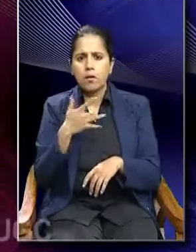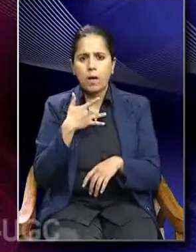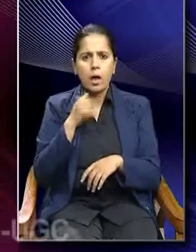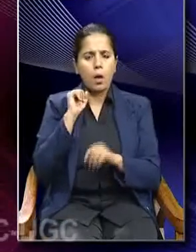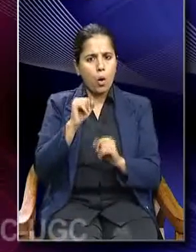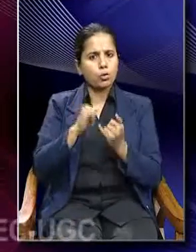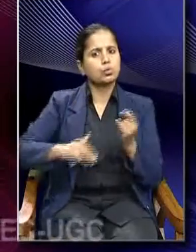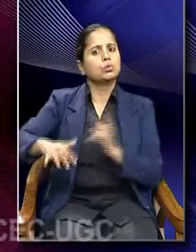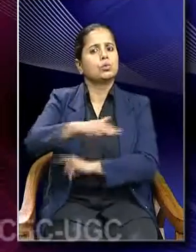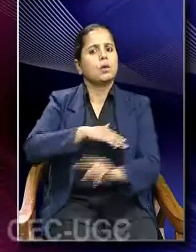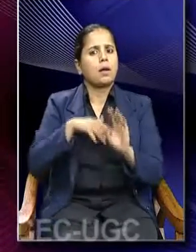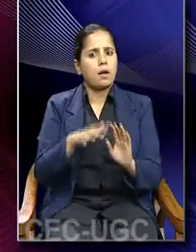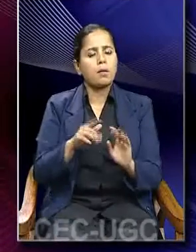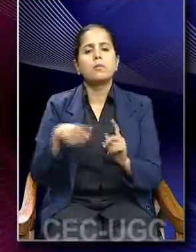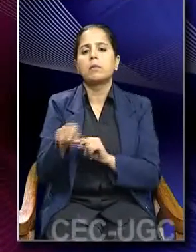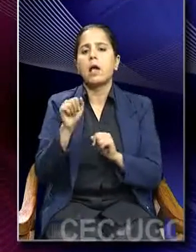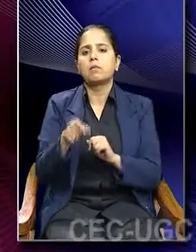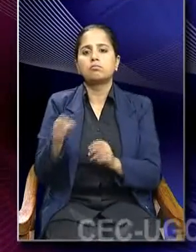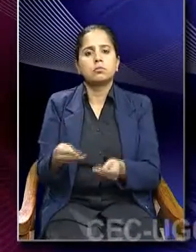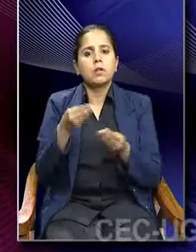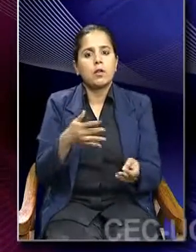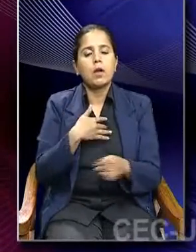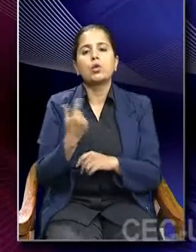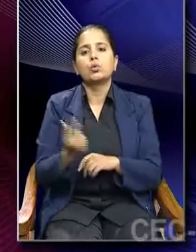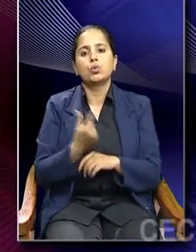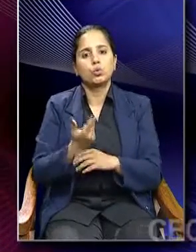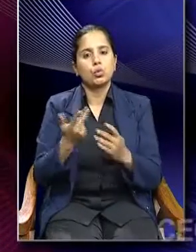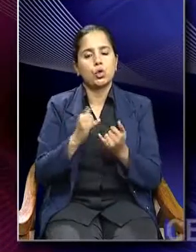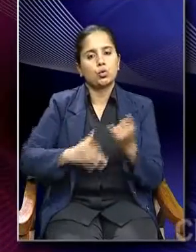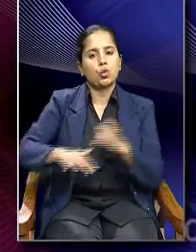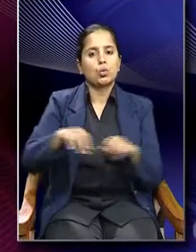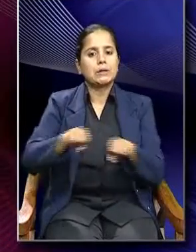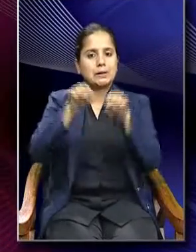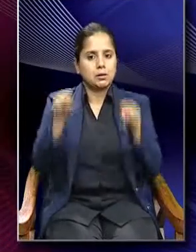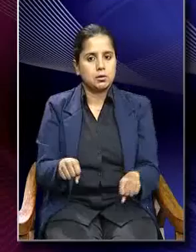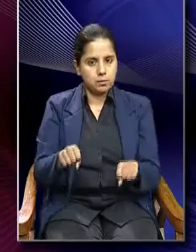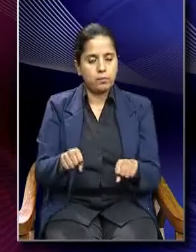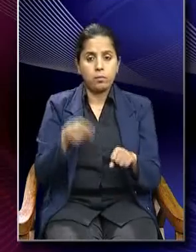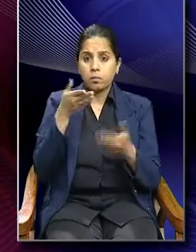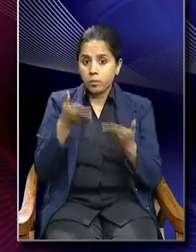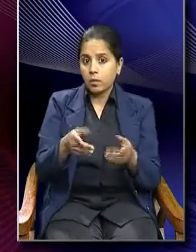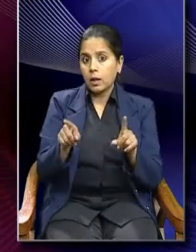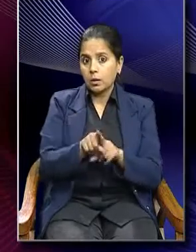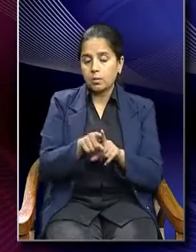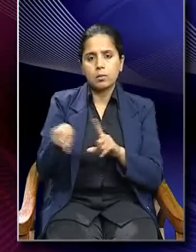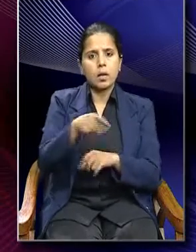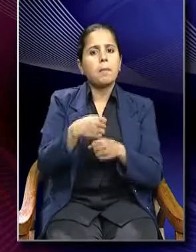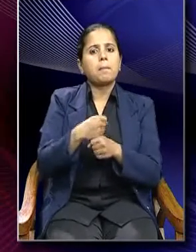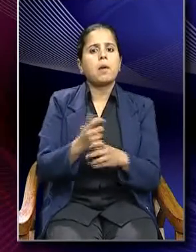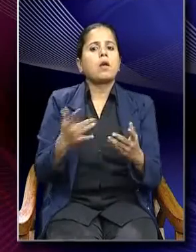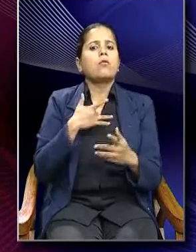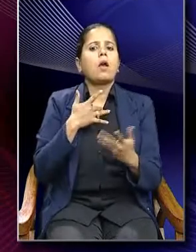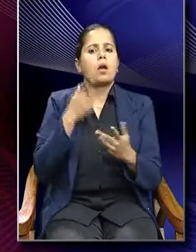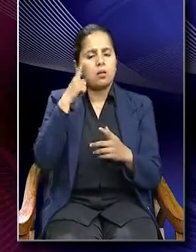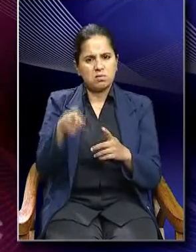the society, he is preferring to use the term social system. And here he makes a